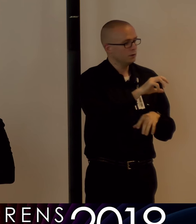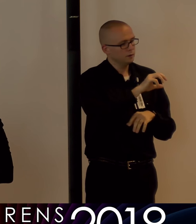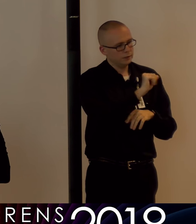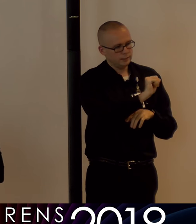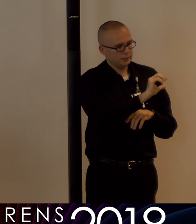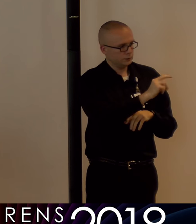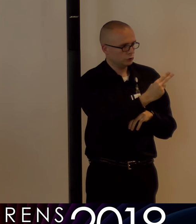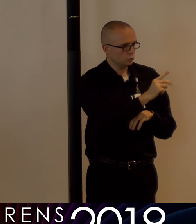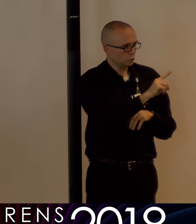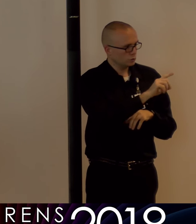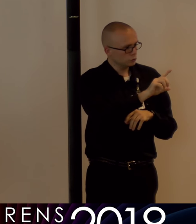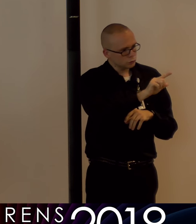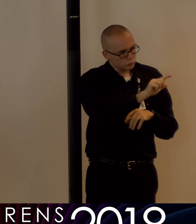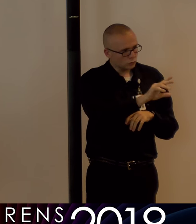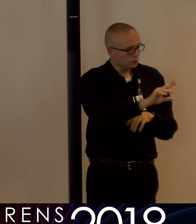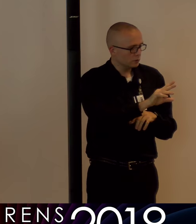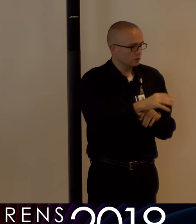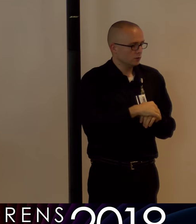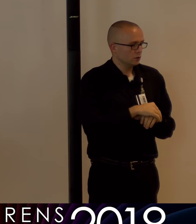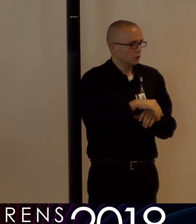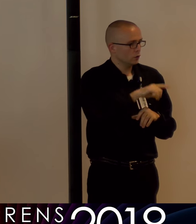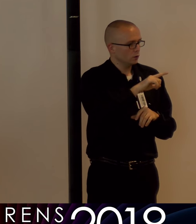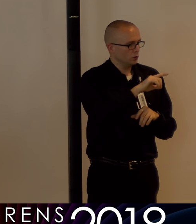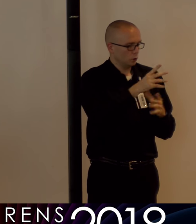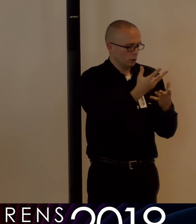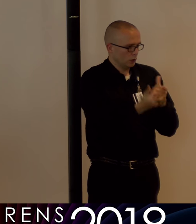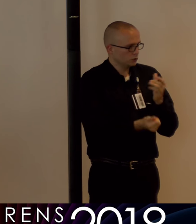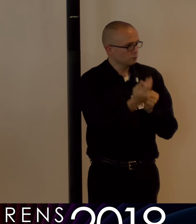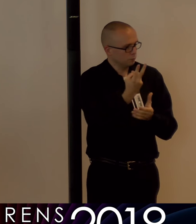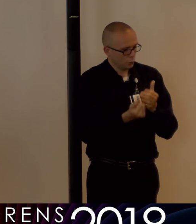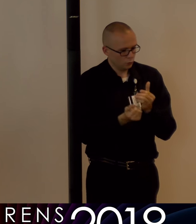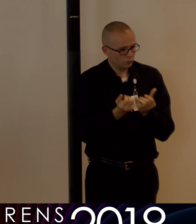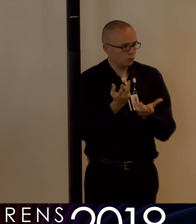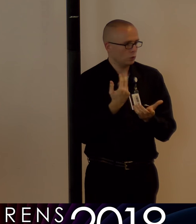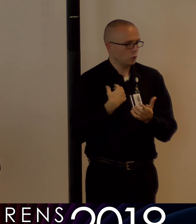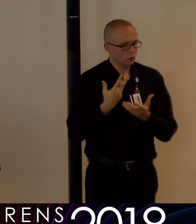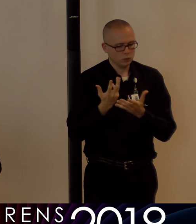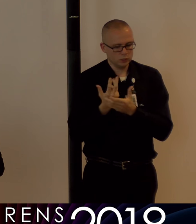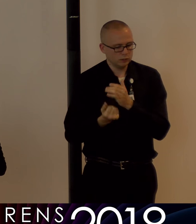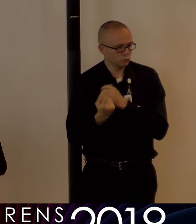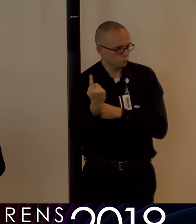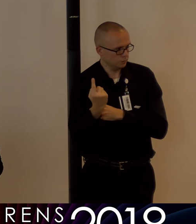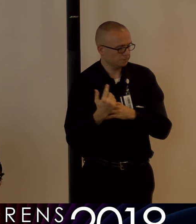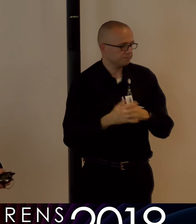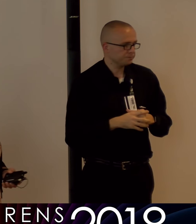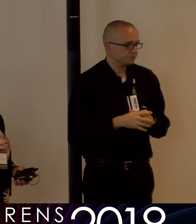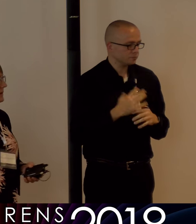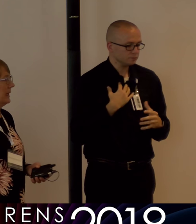ALDH1A3, loss of one copy of ALDH1A3 or loss of both copies, crossed with